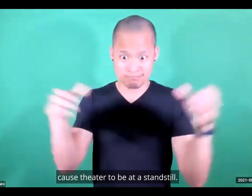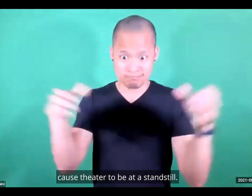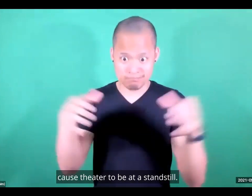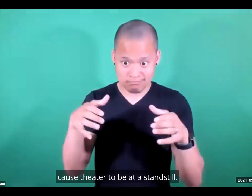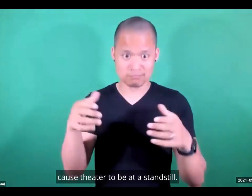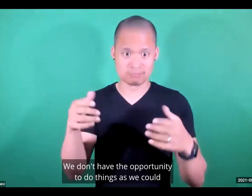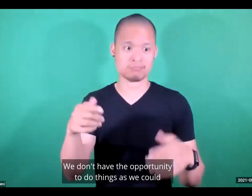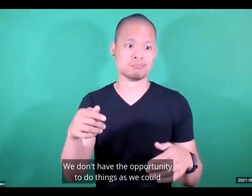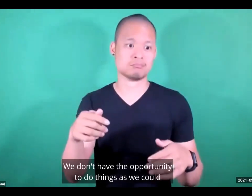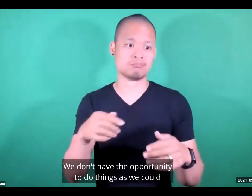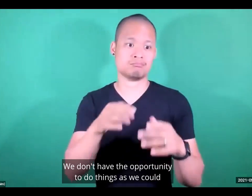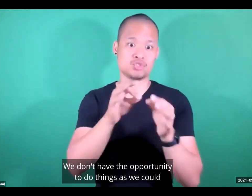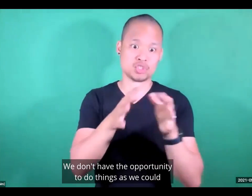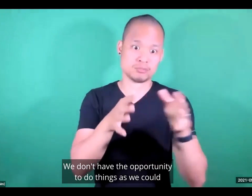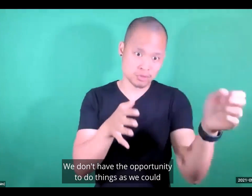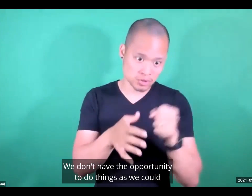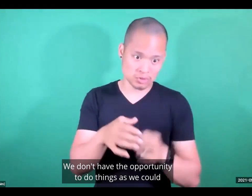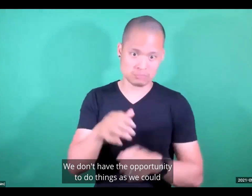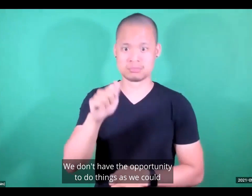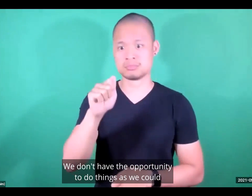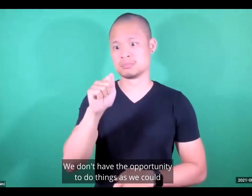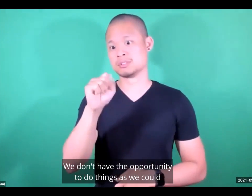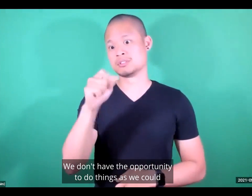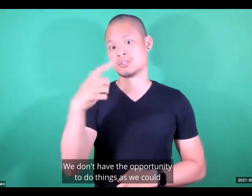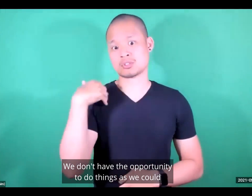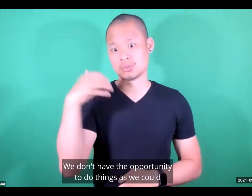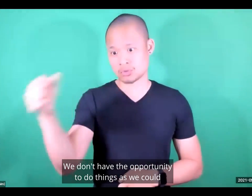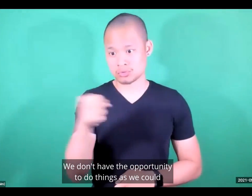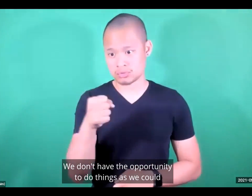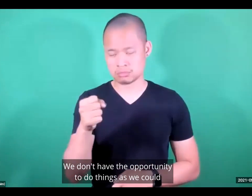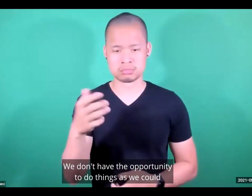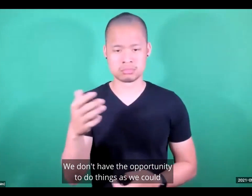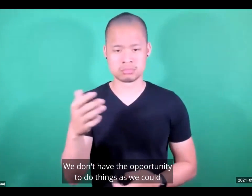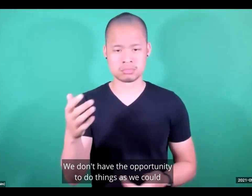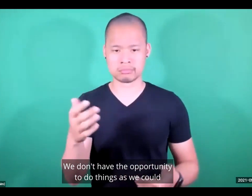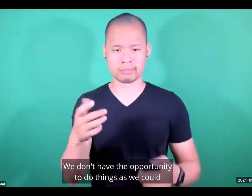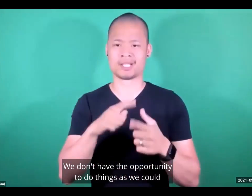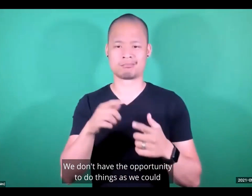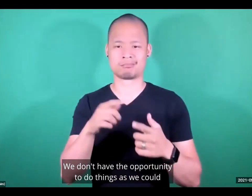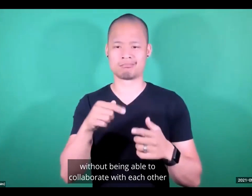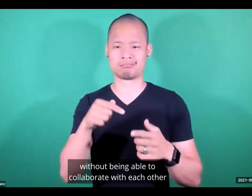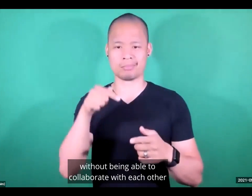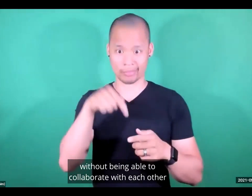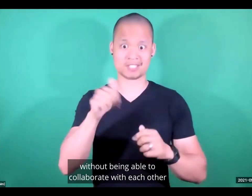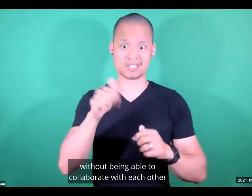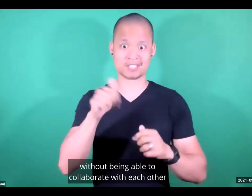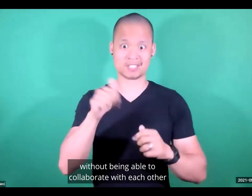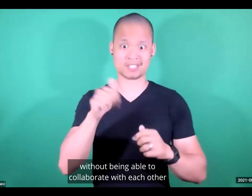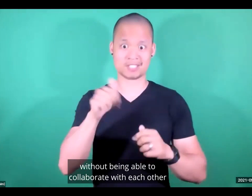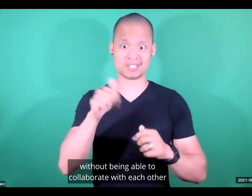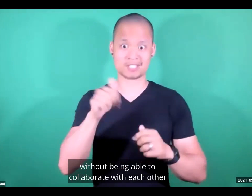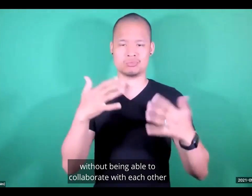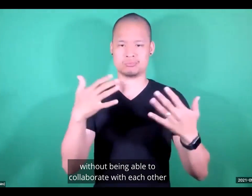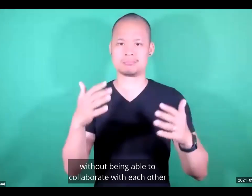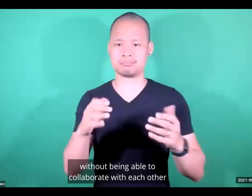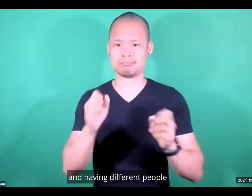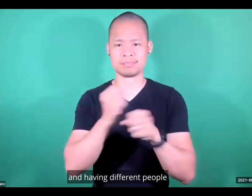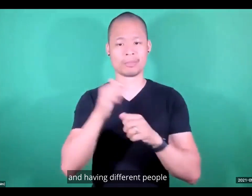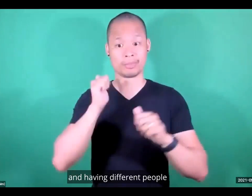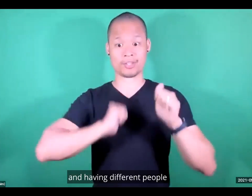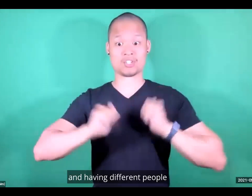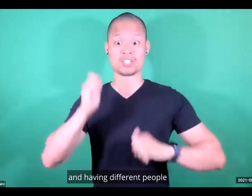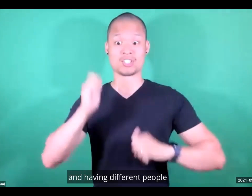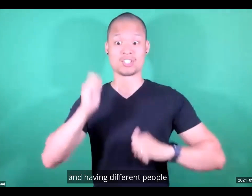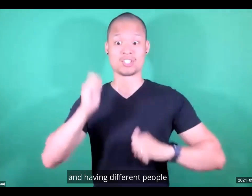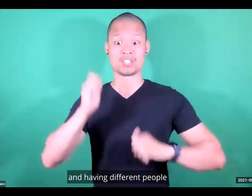at a standstill. We don't have the opportunity to be, you know, to do things as we could without being able to collaborate with each other and